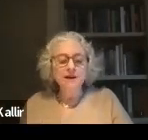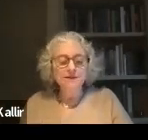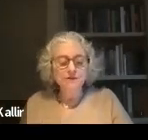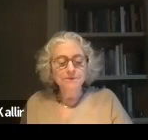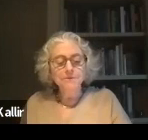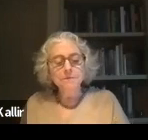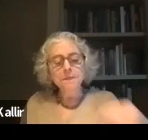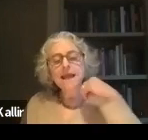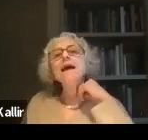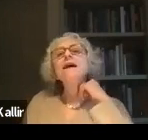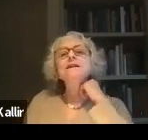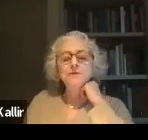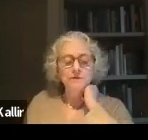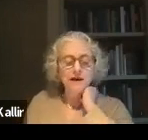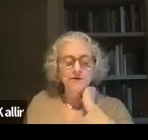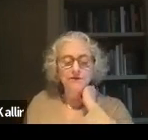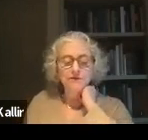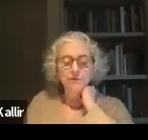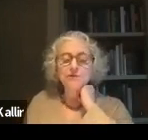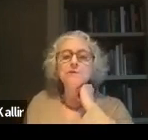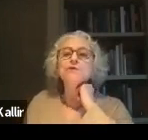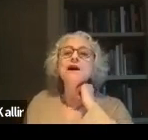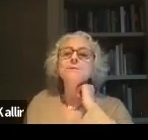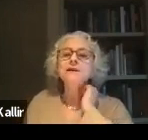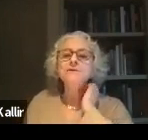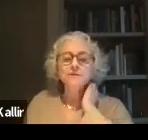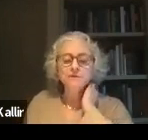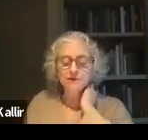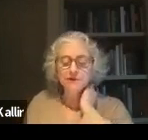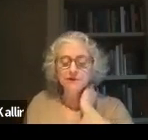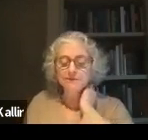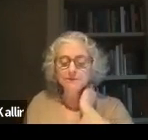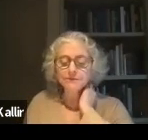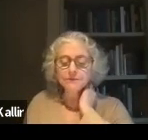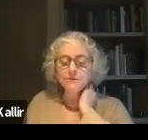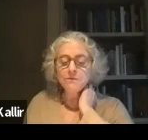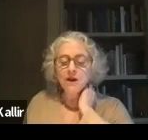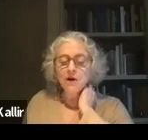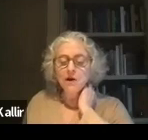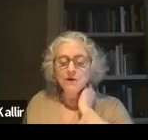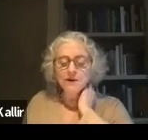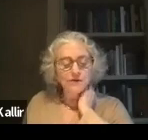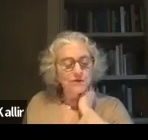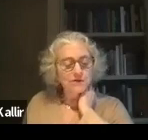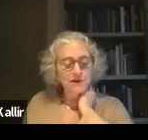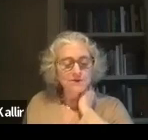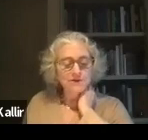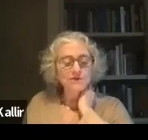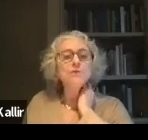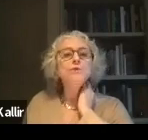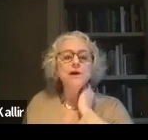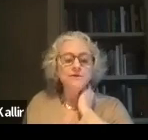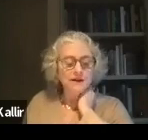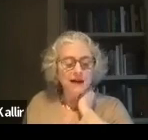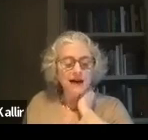Popular prints and illustrations were the most common influences. Although these source